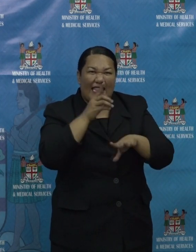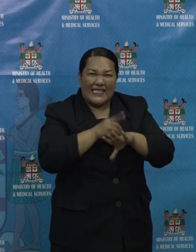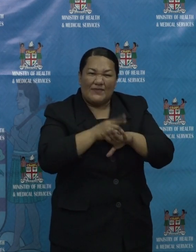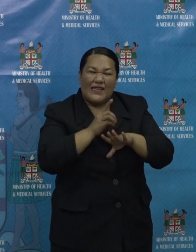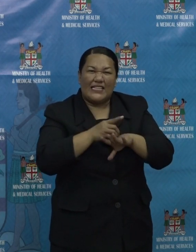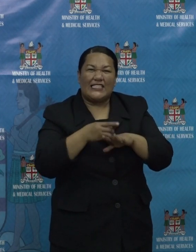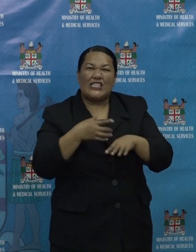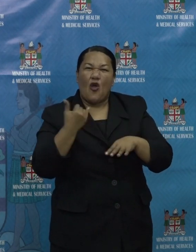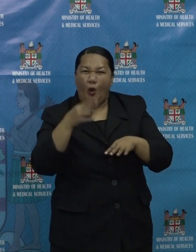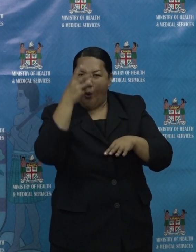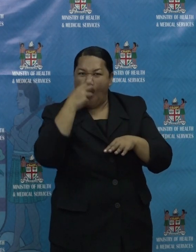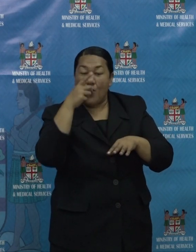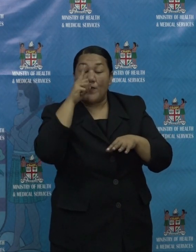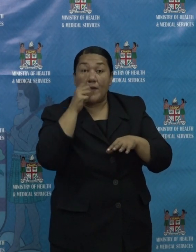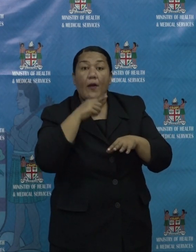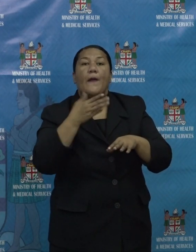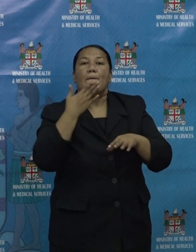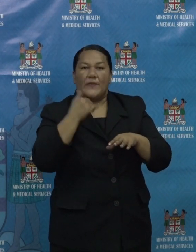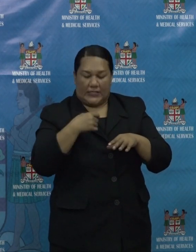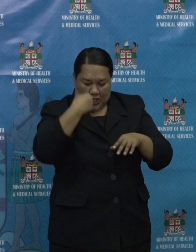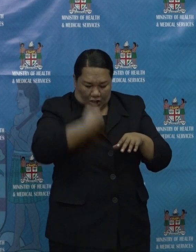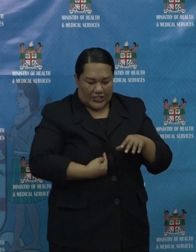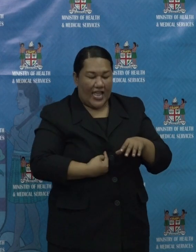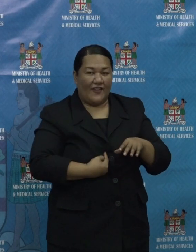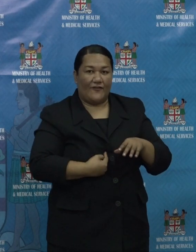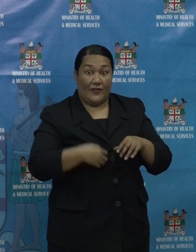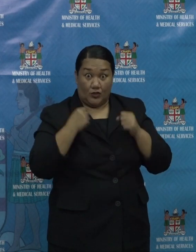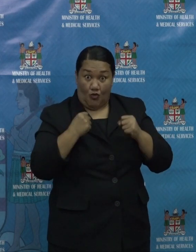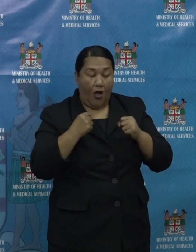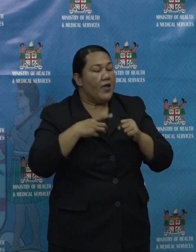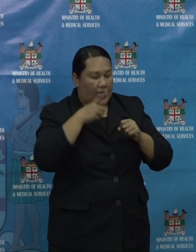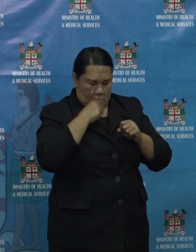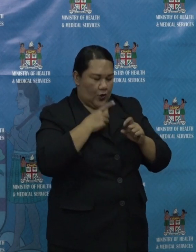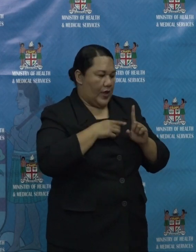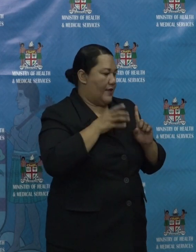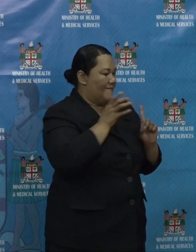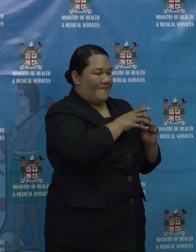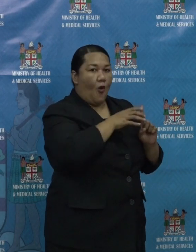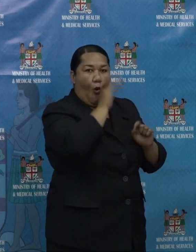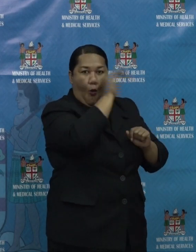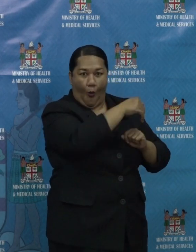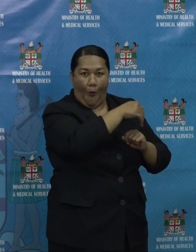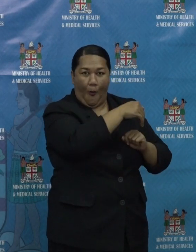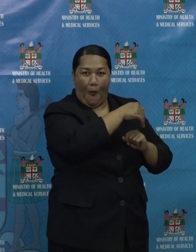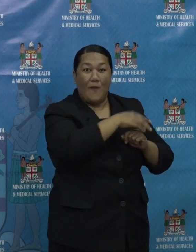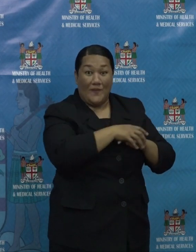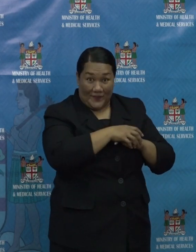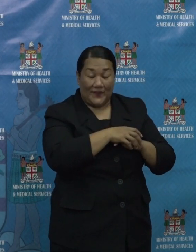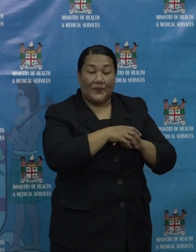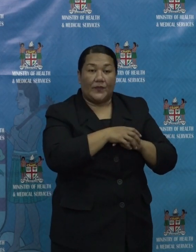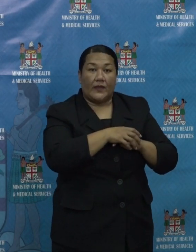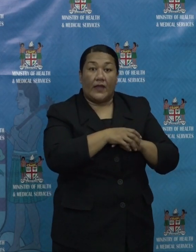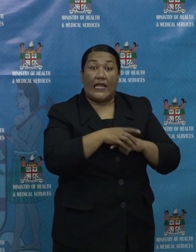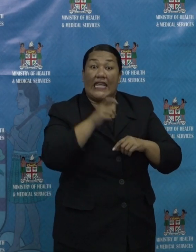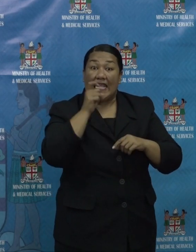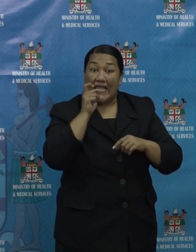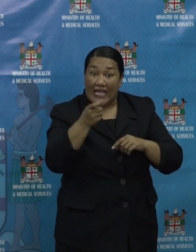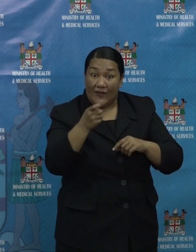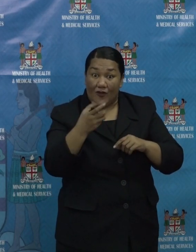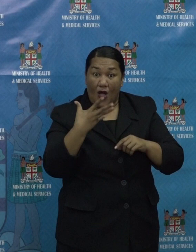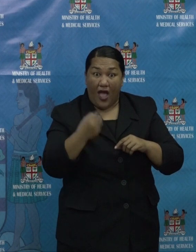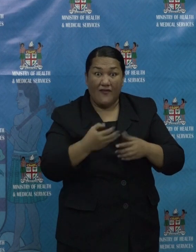your symptoms for severe COVID-19. If you develop any severe symptoms of COVID-19, like